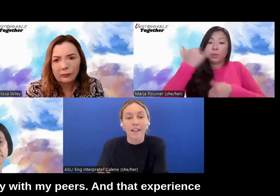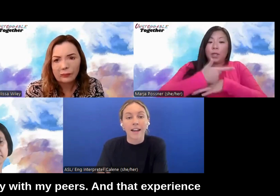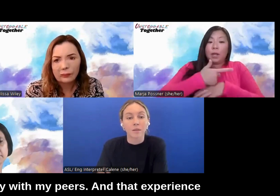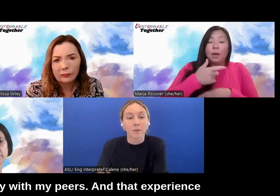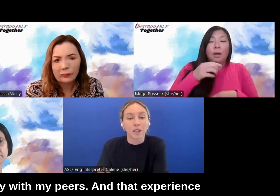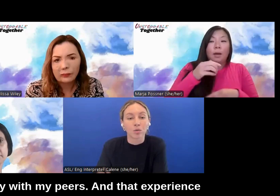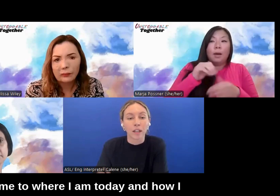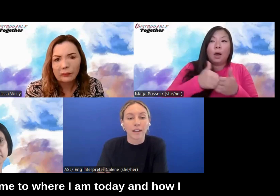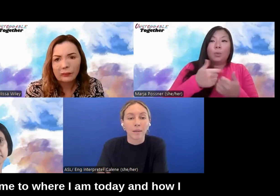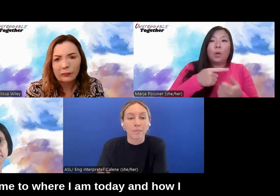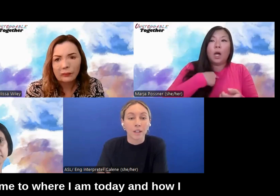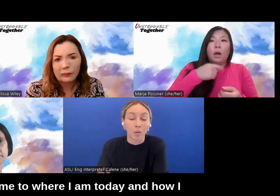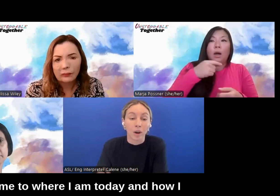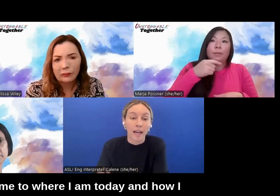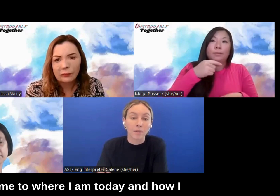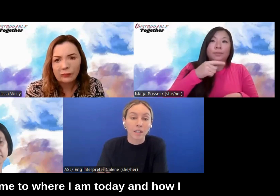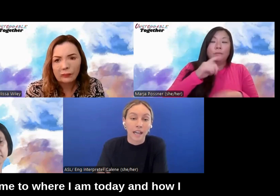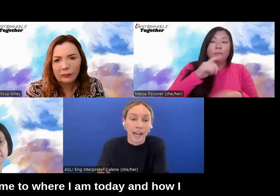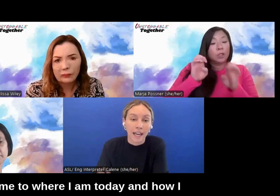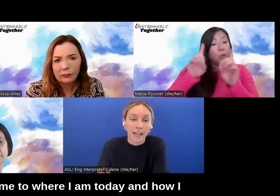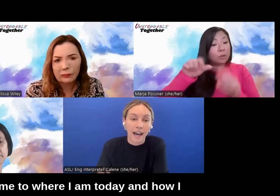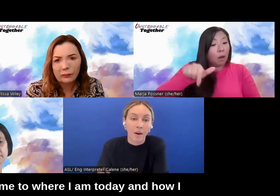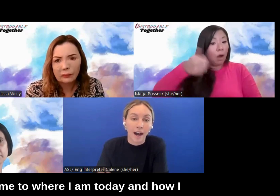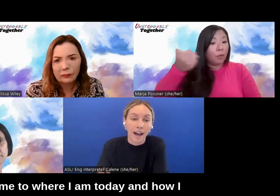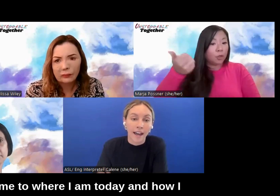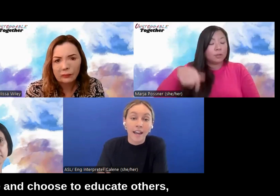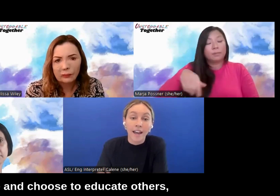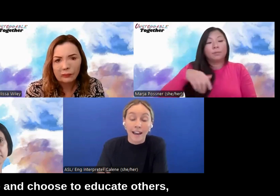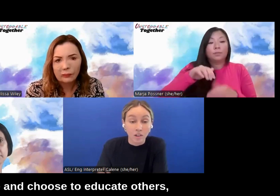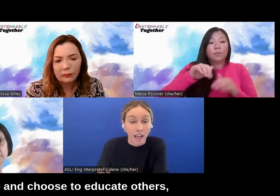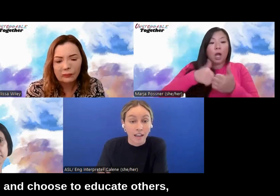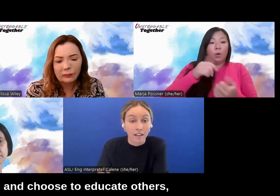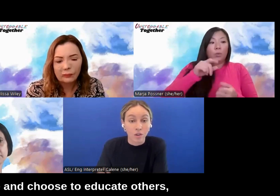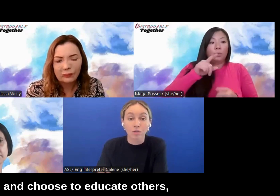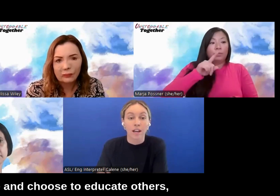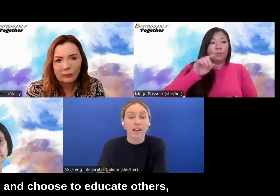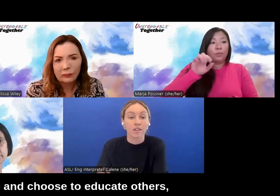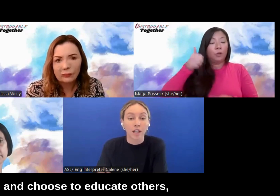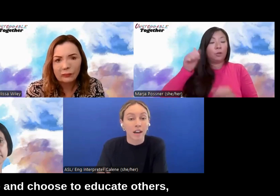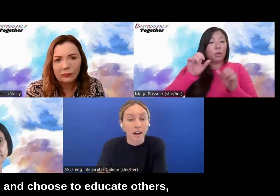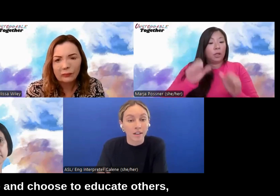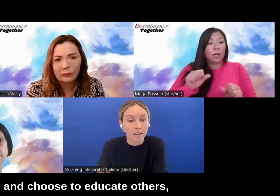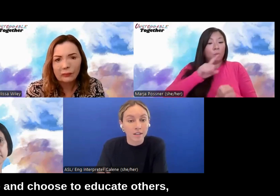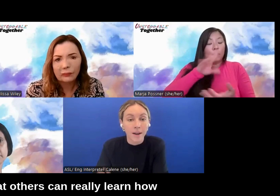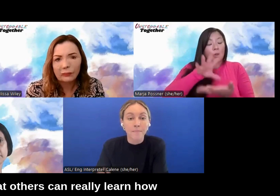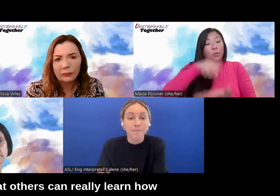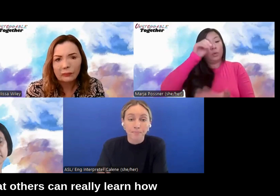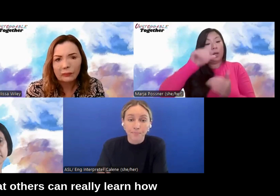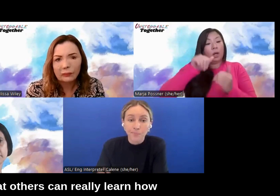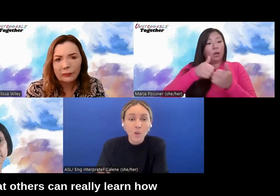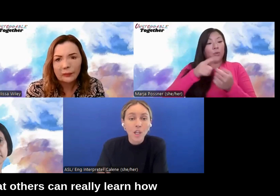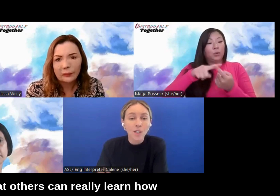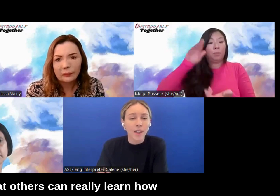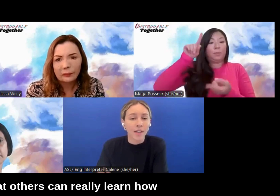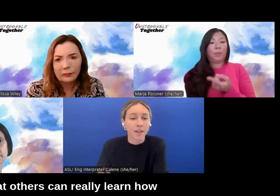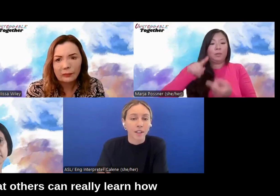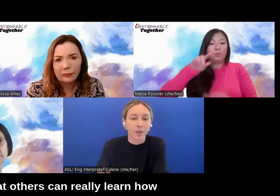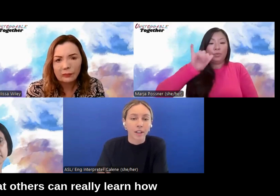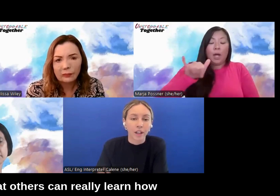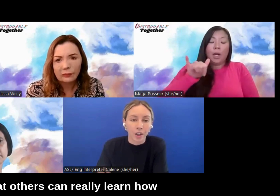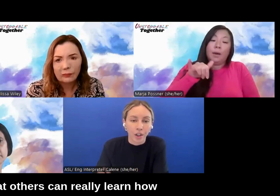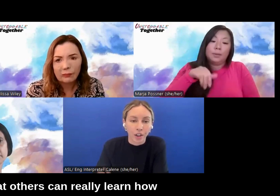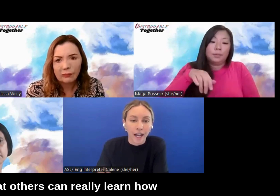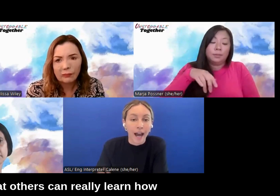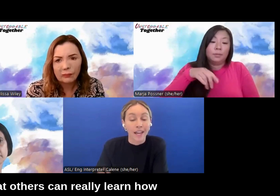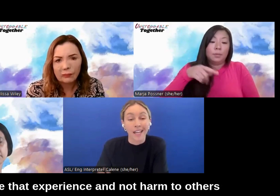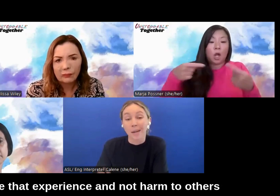peers. And that experience really led me to where I am today and how I educate and choose to educate others, so that others